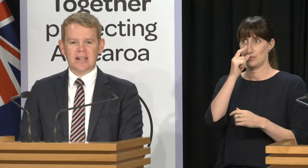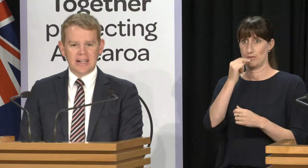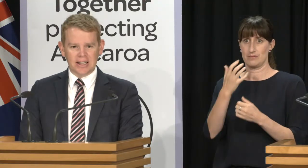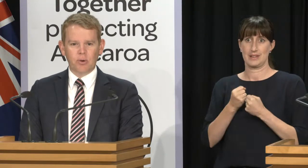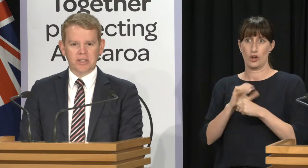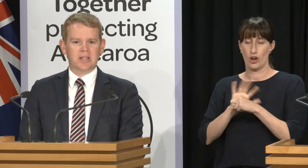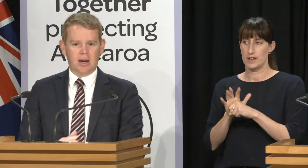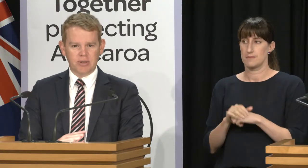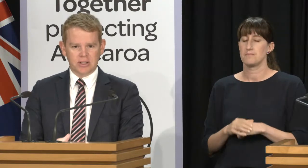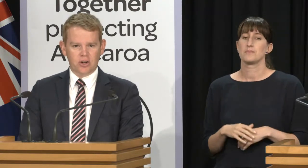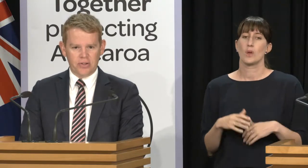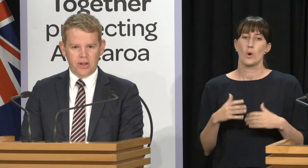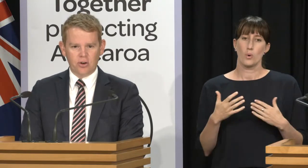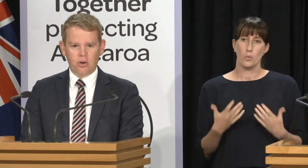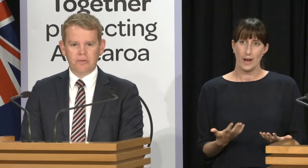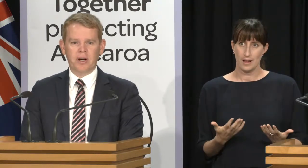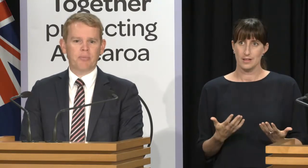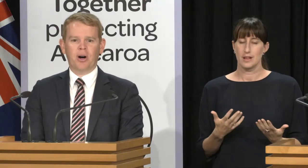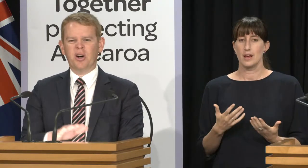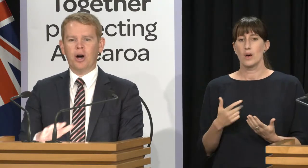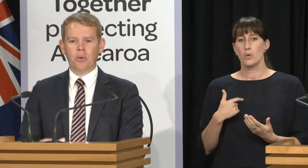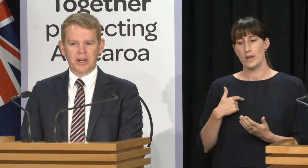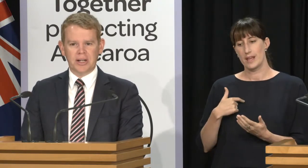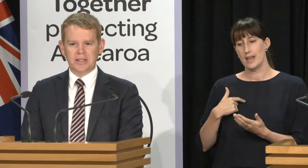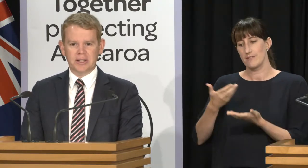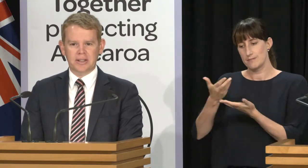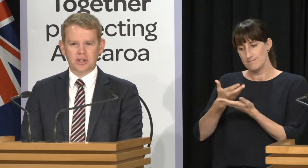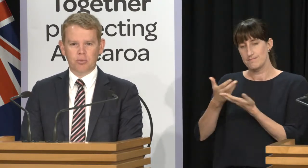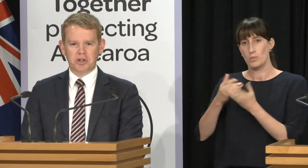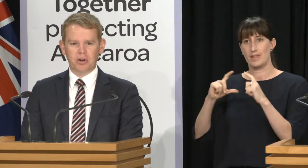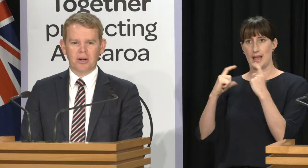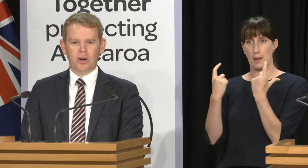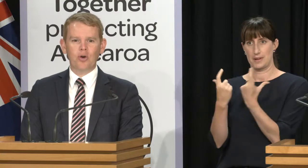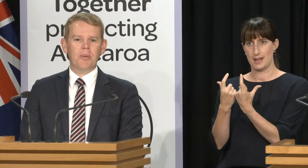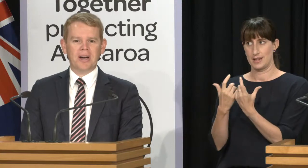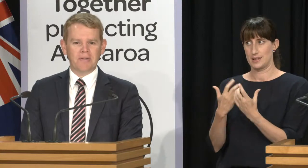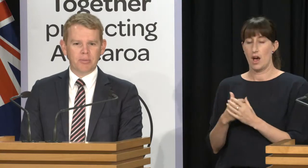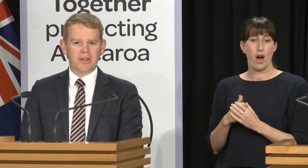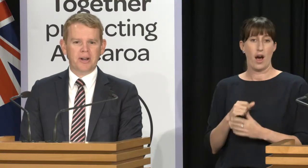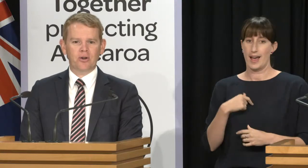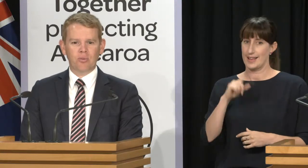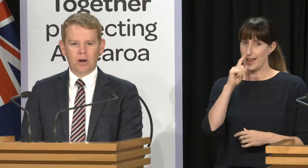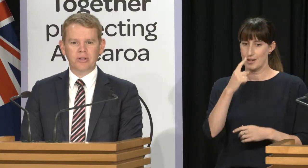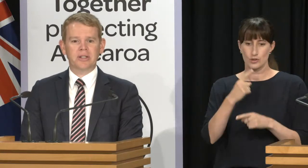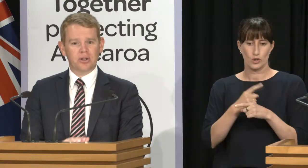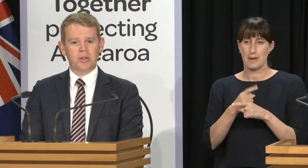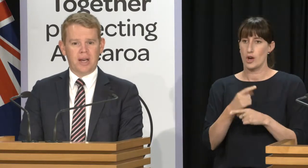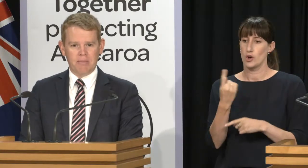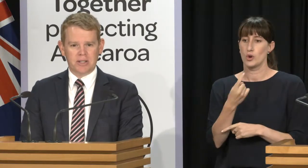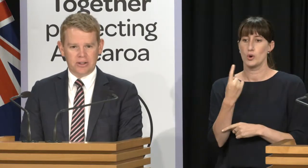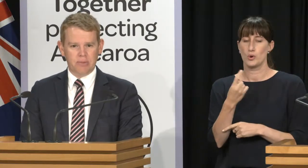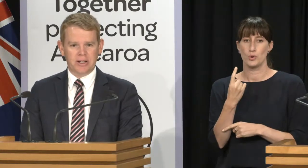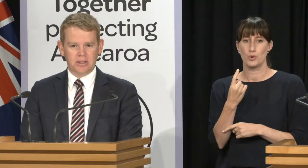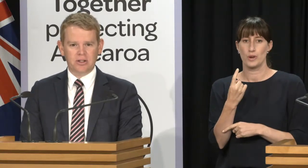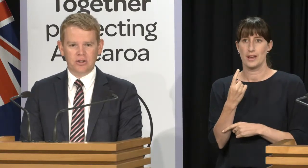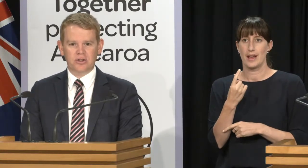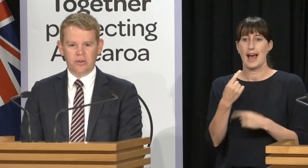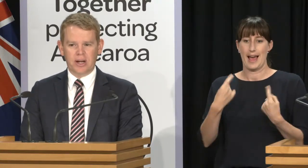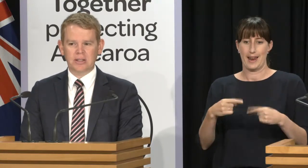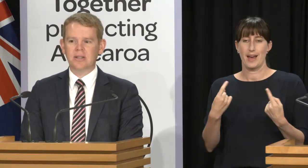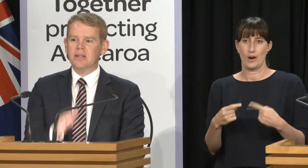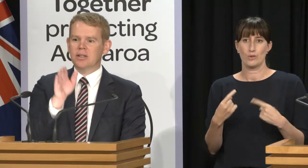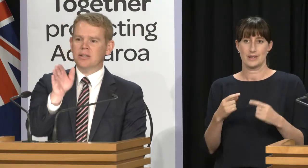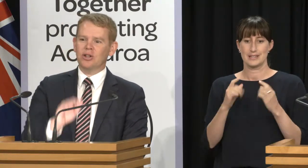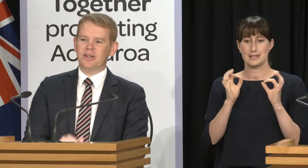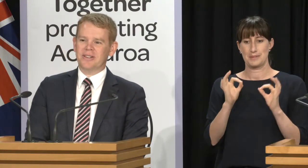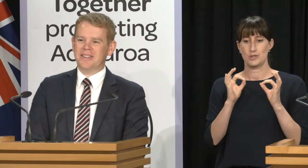very clearly once the Cabinet signed that off. And I don't want to get into to who will be covered by that and who won't until the Cabinet's actually made decisions on